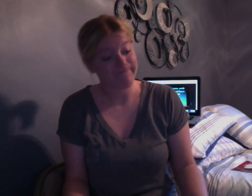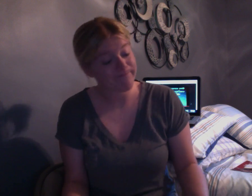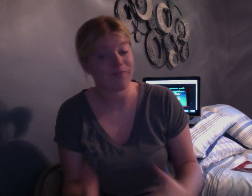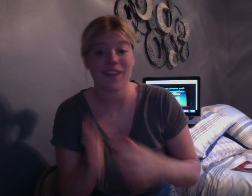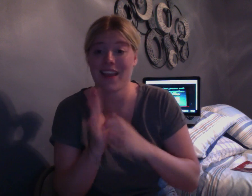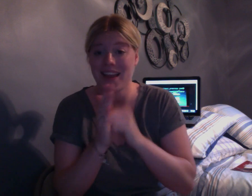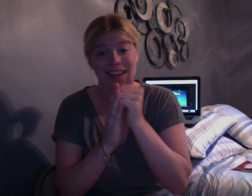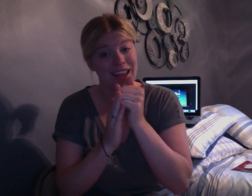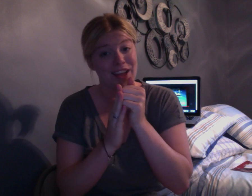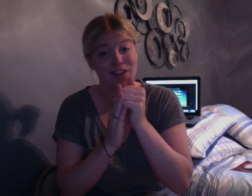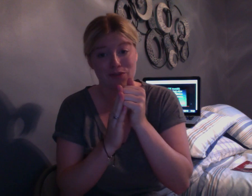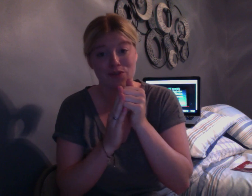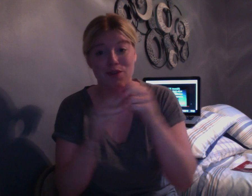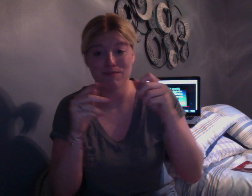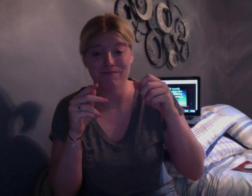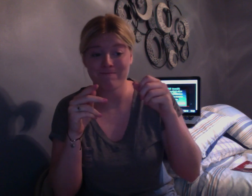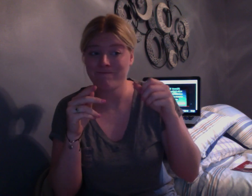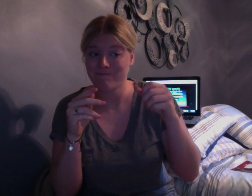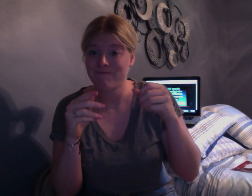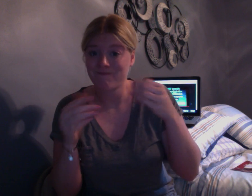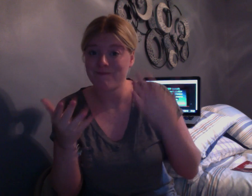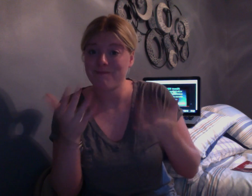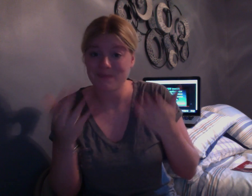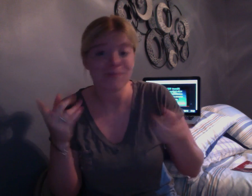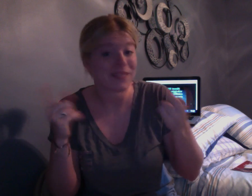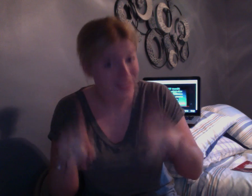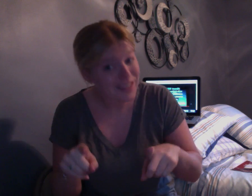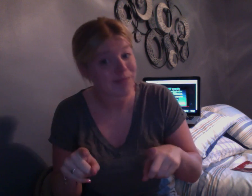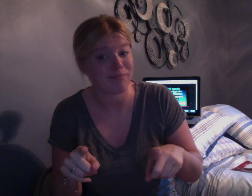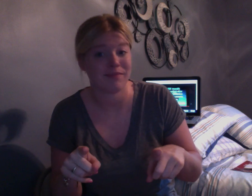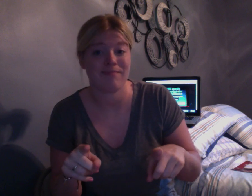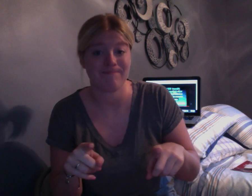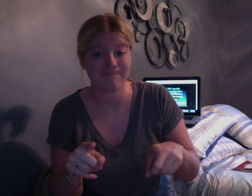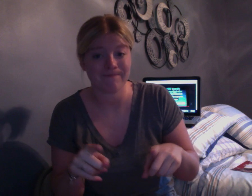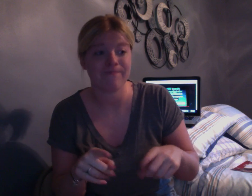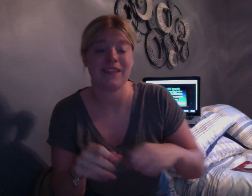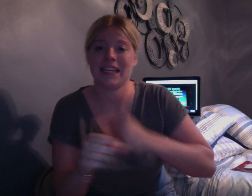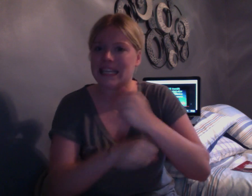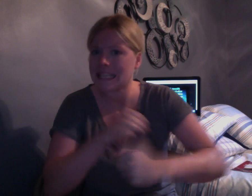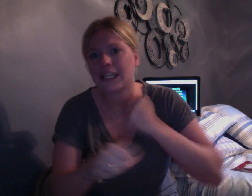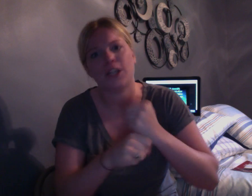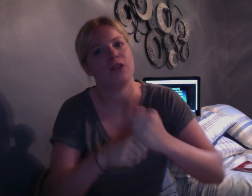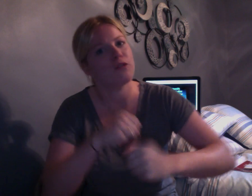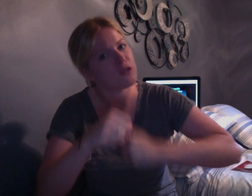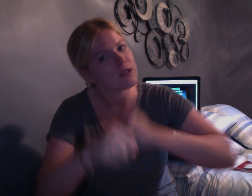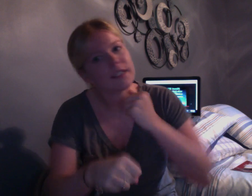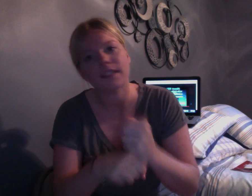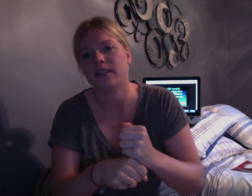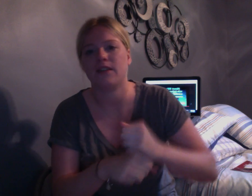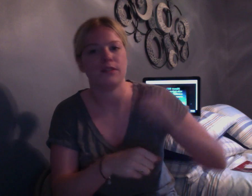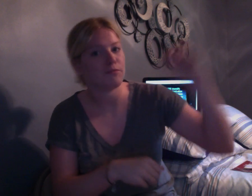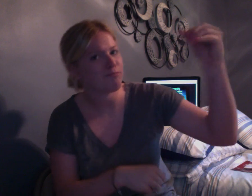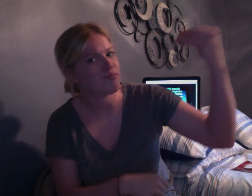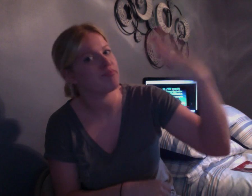50%. Sun damage to the skin accumulates over many years of exposure, and about 90% of sun-induced skin